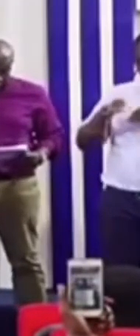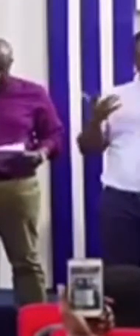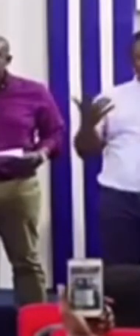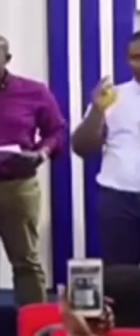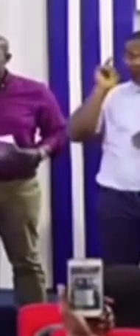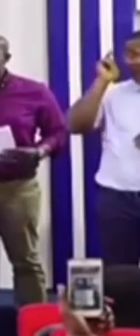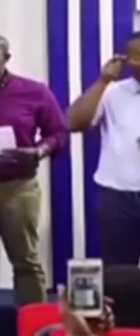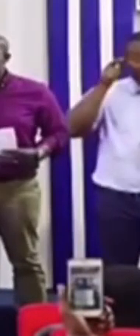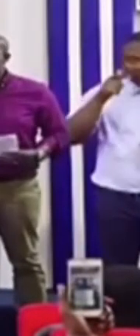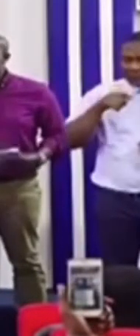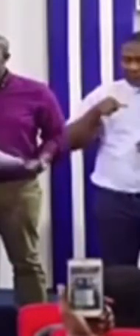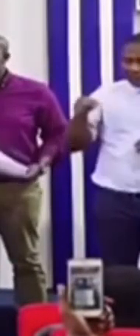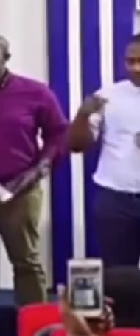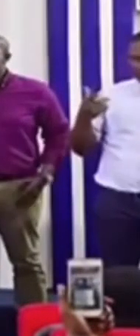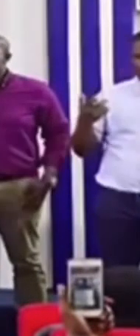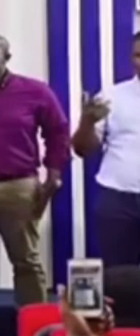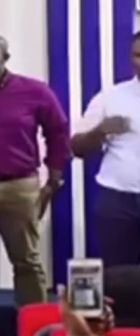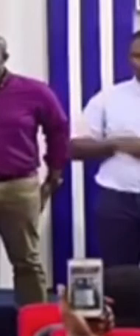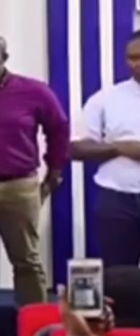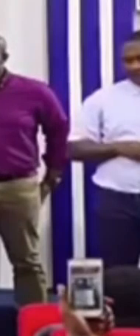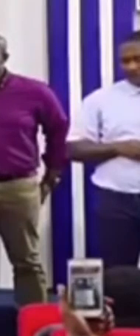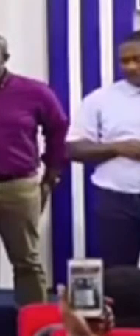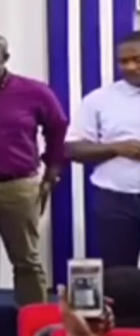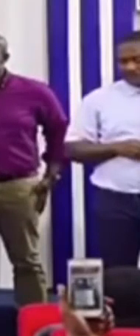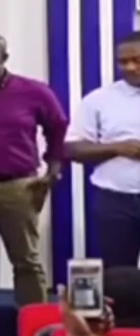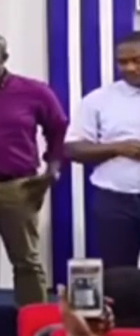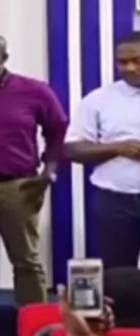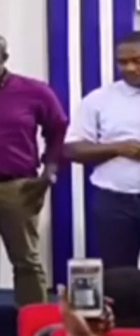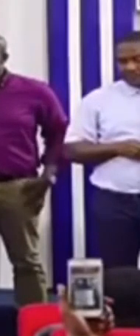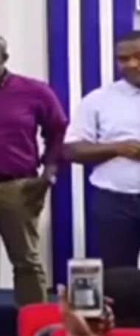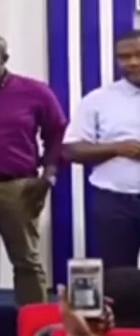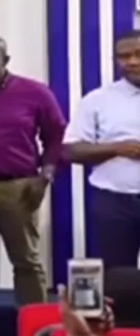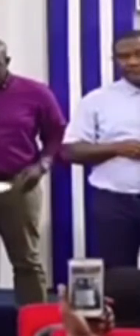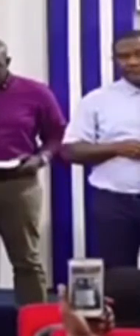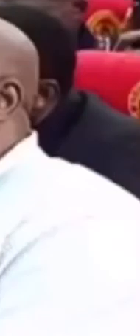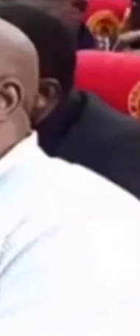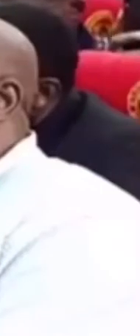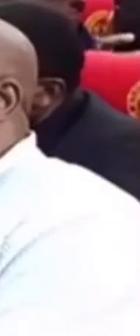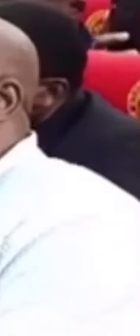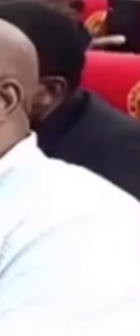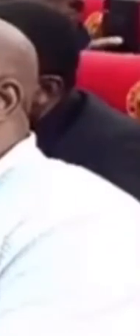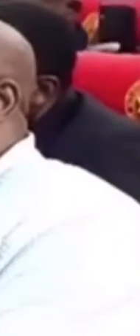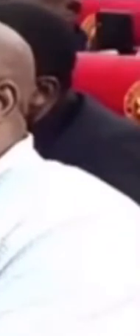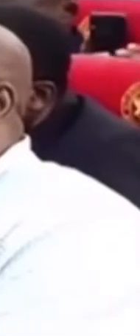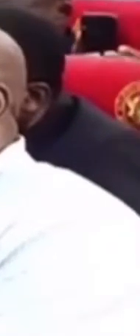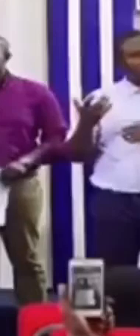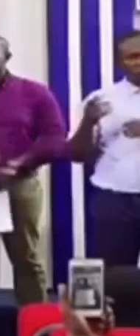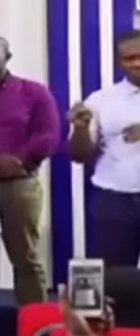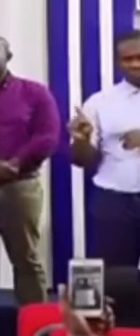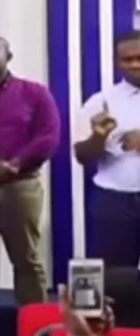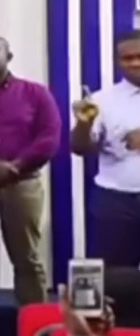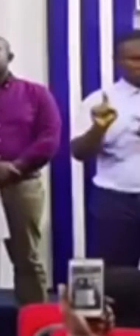presented with acute respiratory illnesses. We had evidence of exposure. They had been to areas